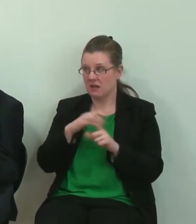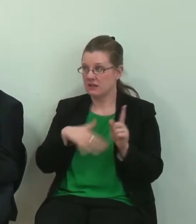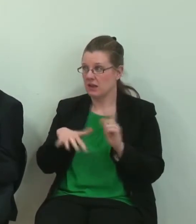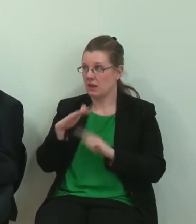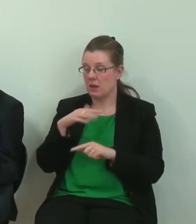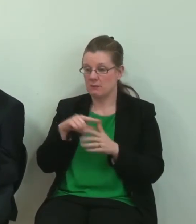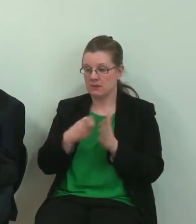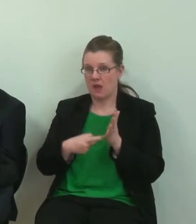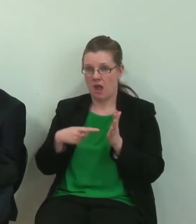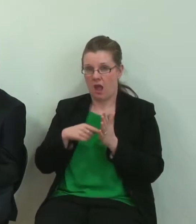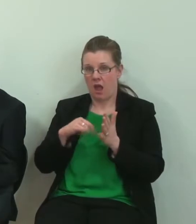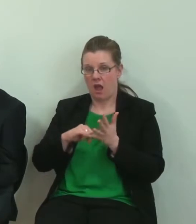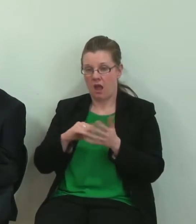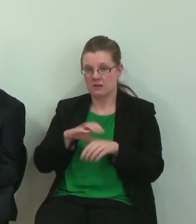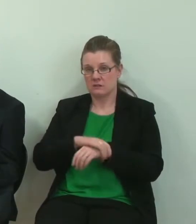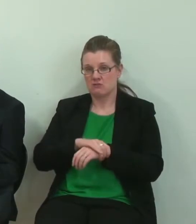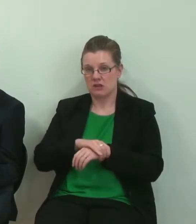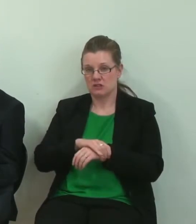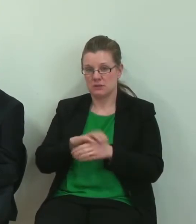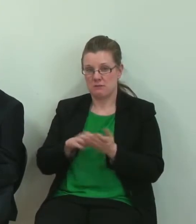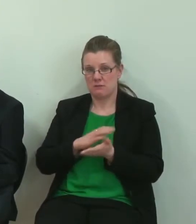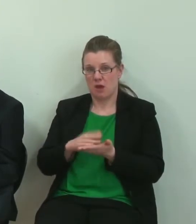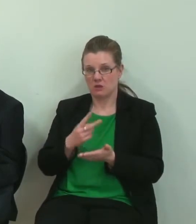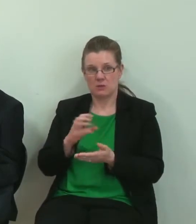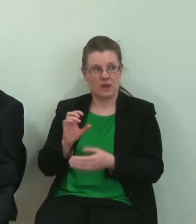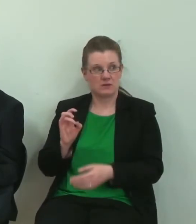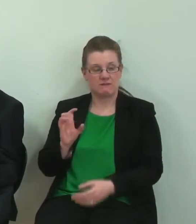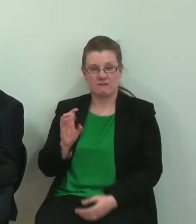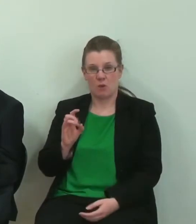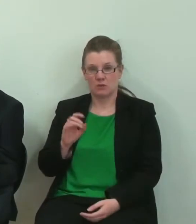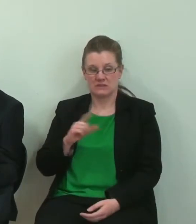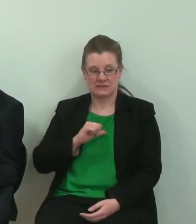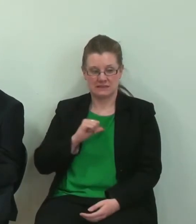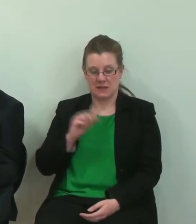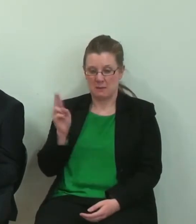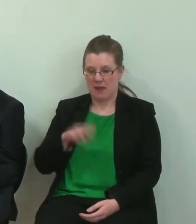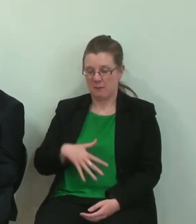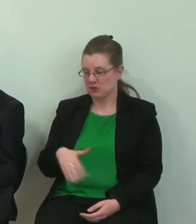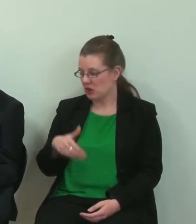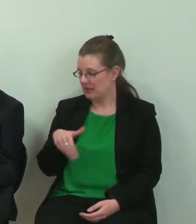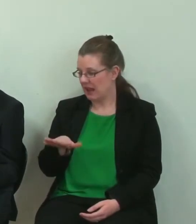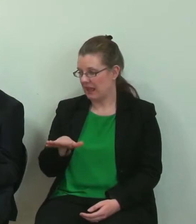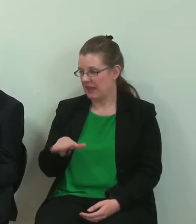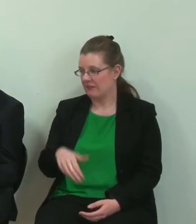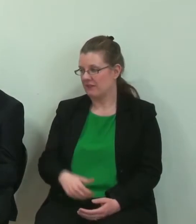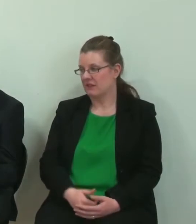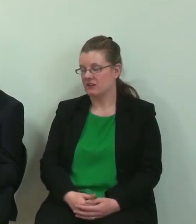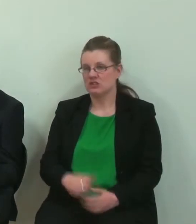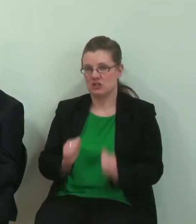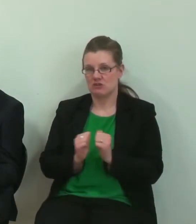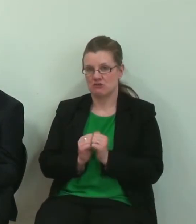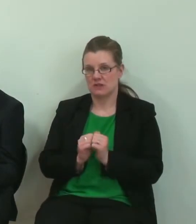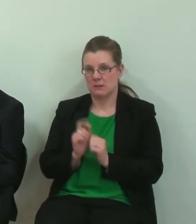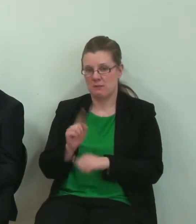arts apprenticeship in March 2014. She's about to return from maternity leave. She's agreed to come